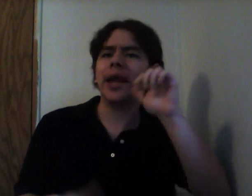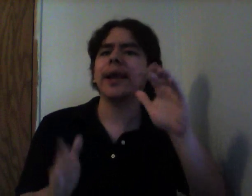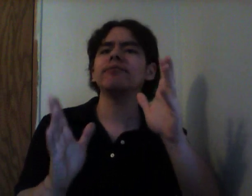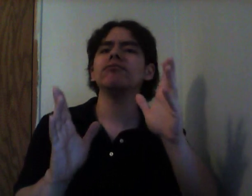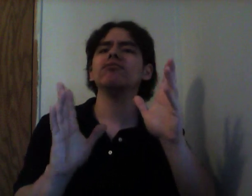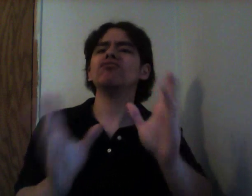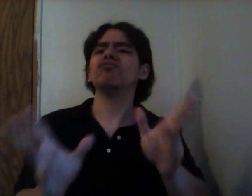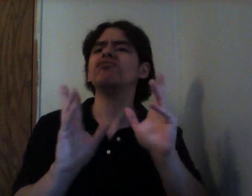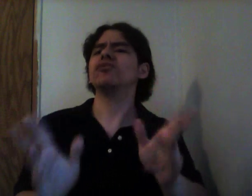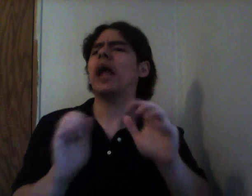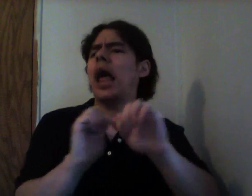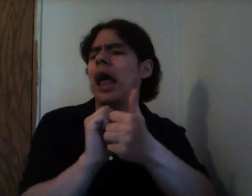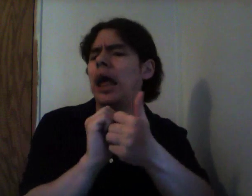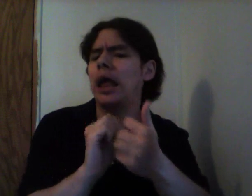that you can ask the question. So